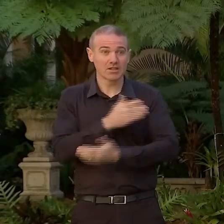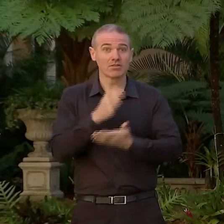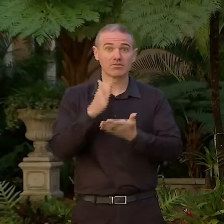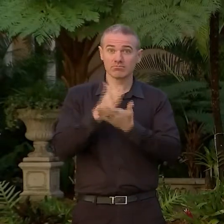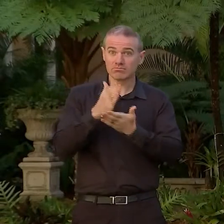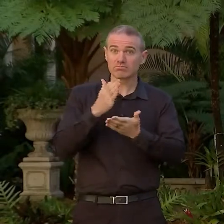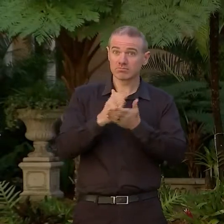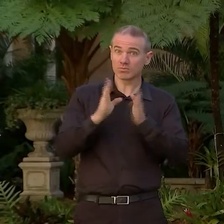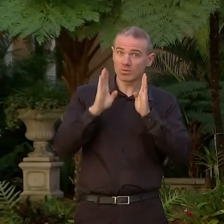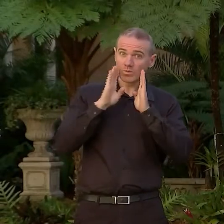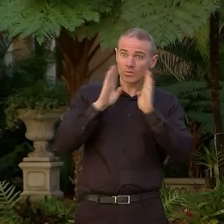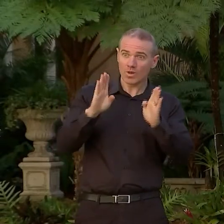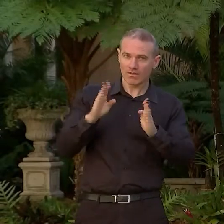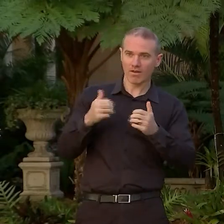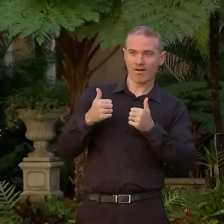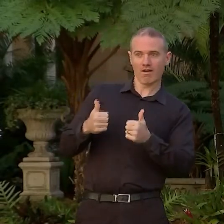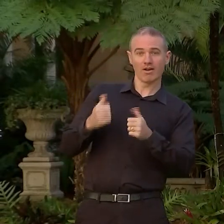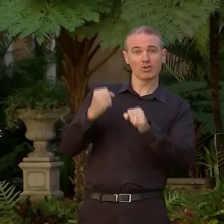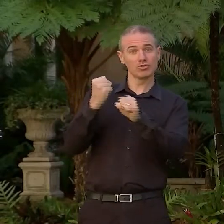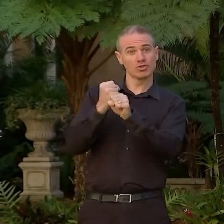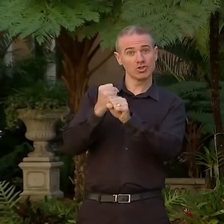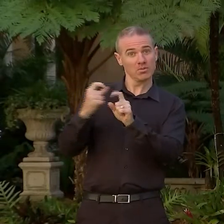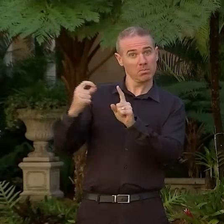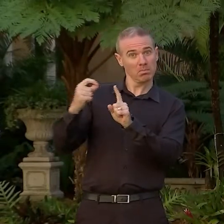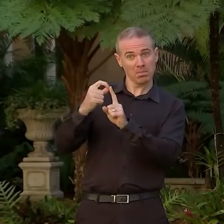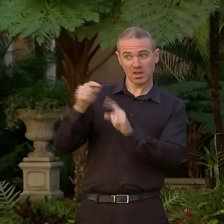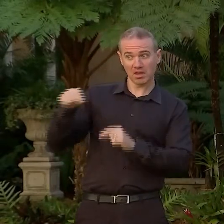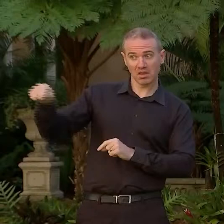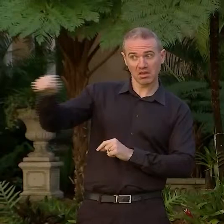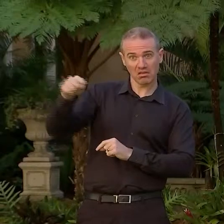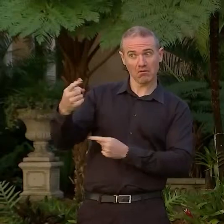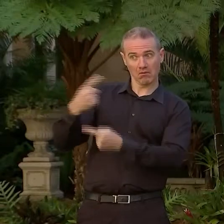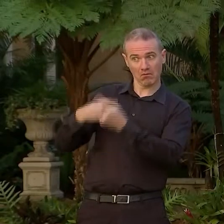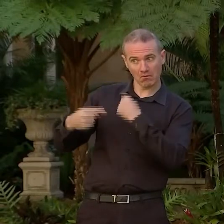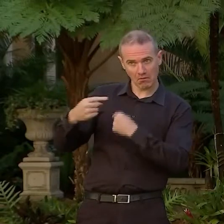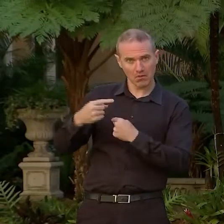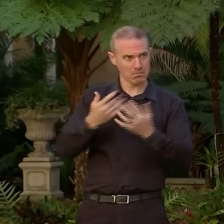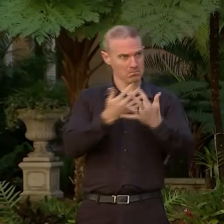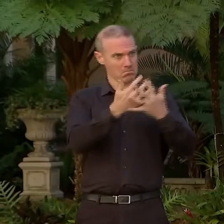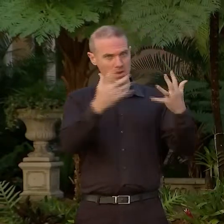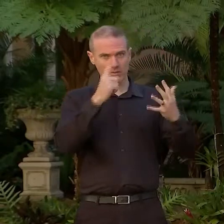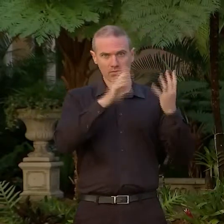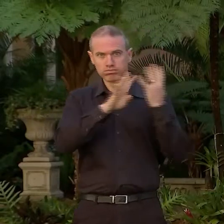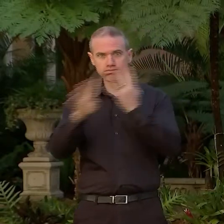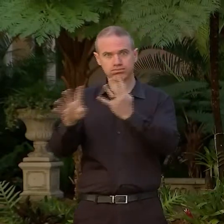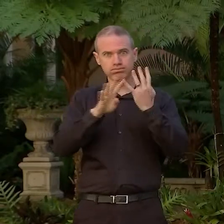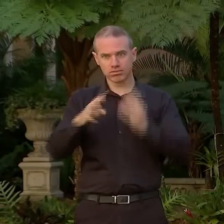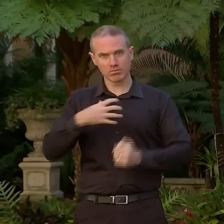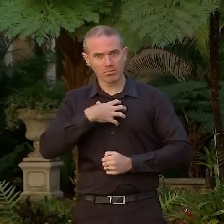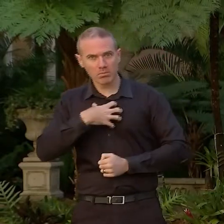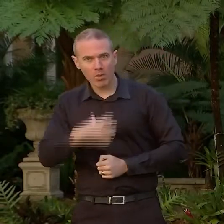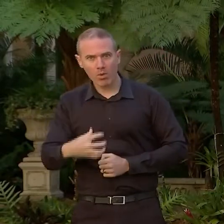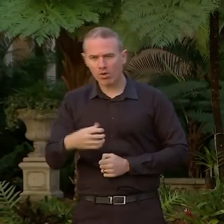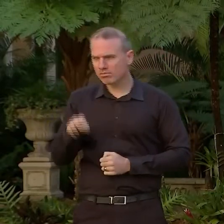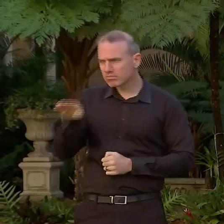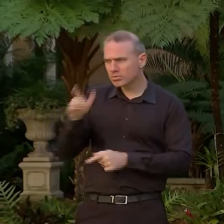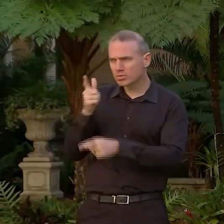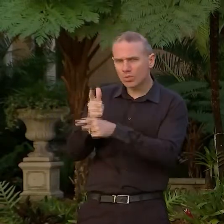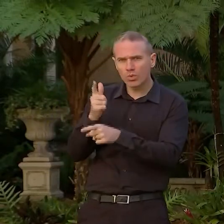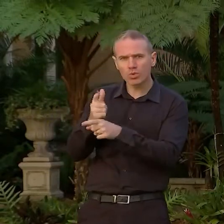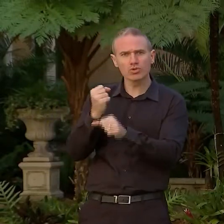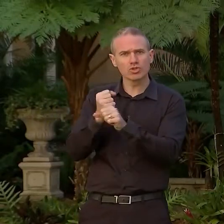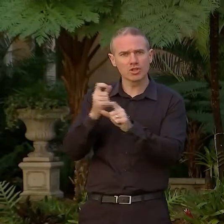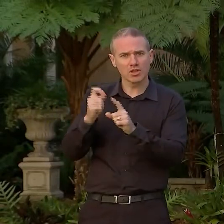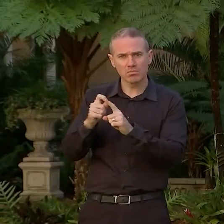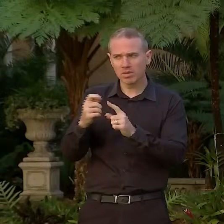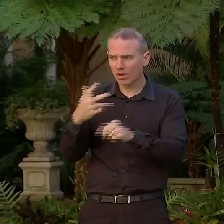news that our GPs are seeing a surge on people wanting to come forward and talk to their GPs about getting